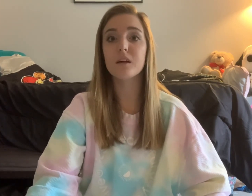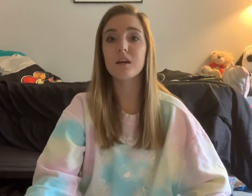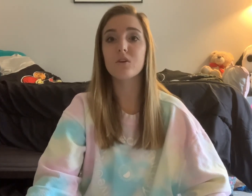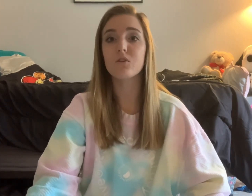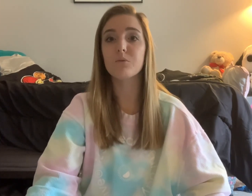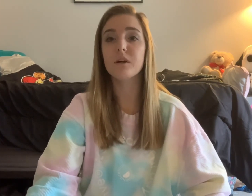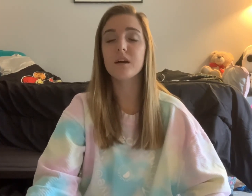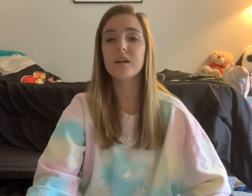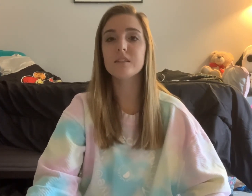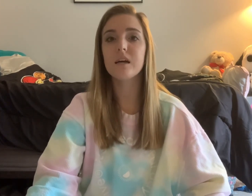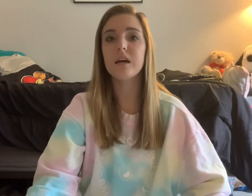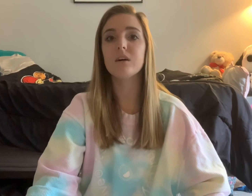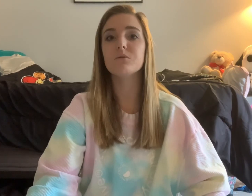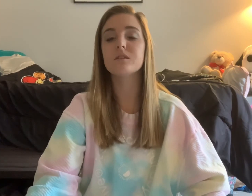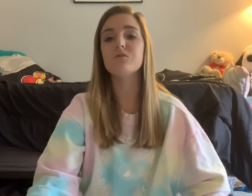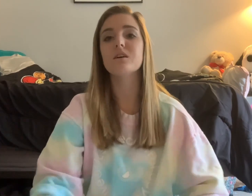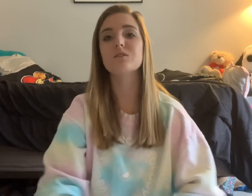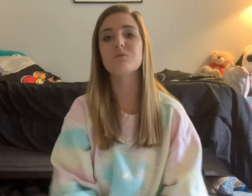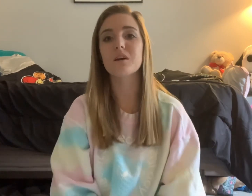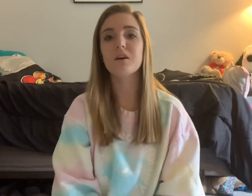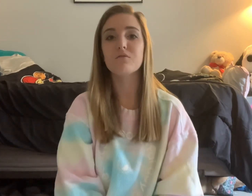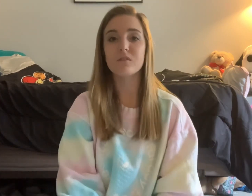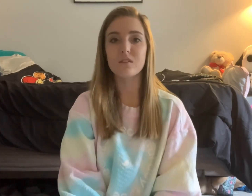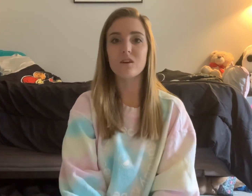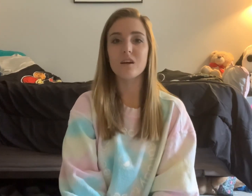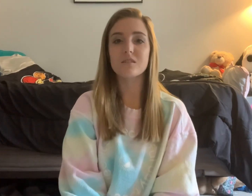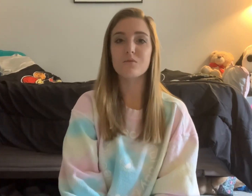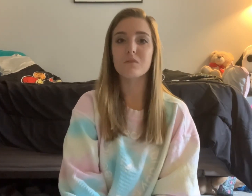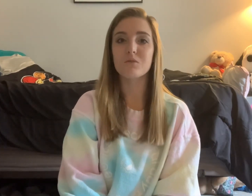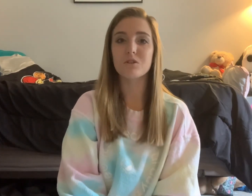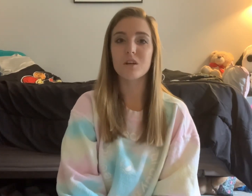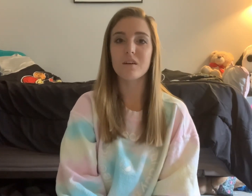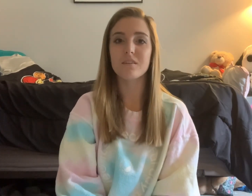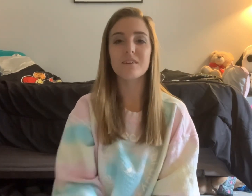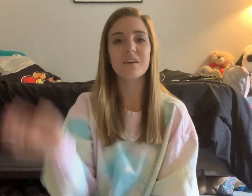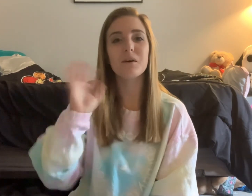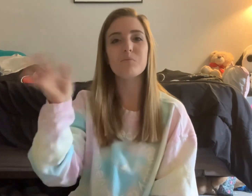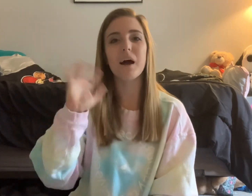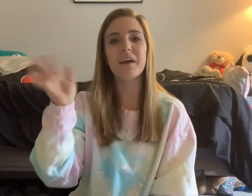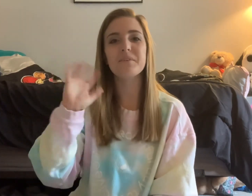and a great weekend, and I will see you next week for another ASL Monday with Shannon. Bye.